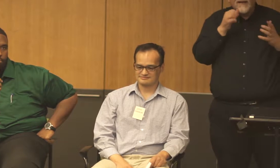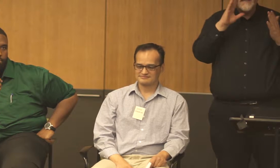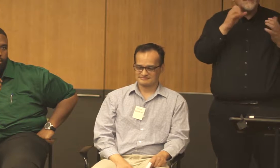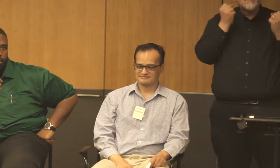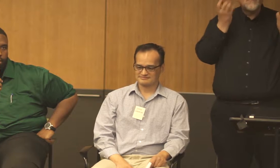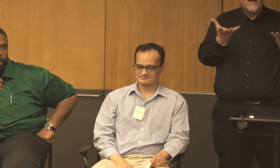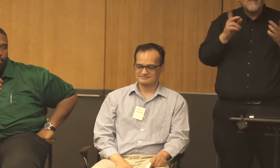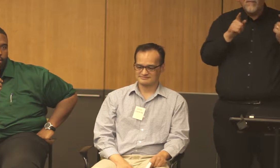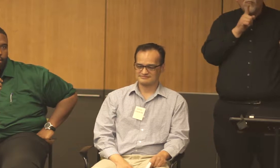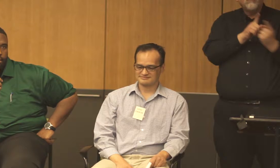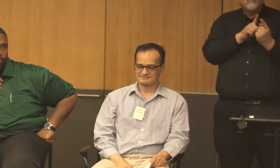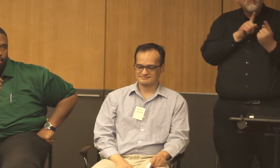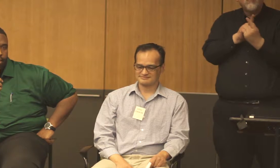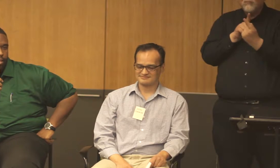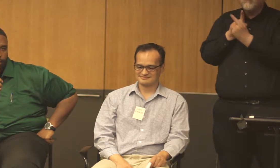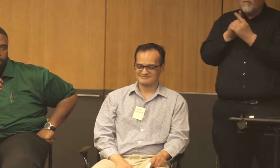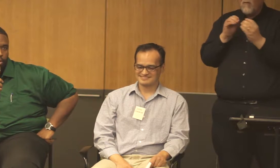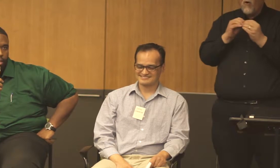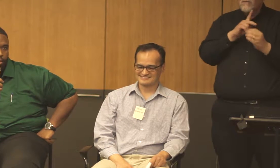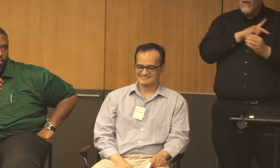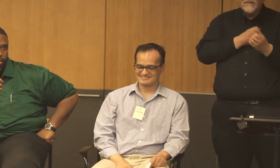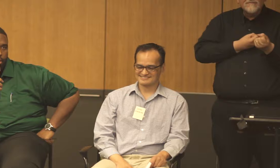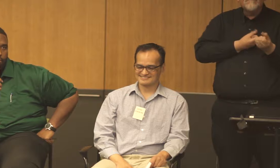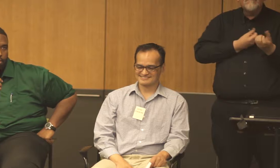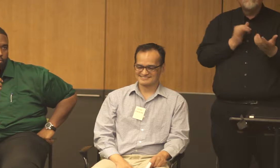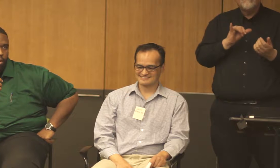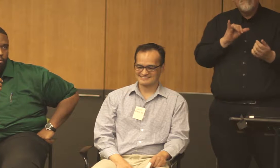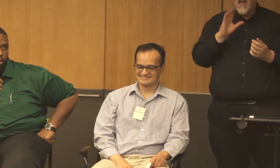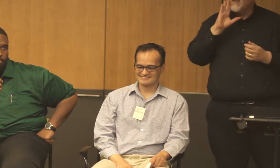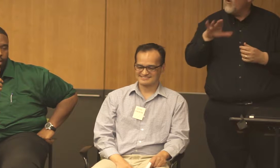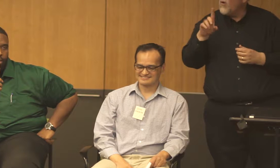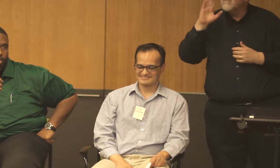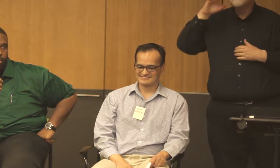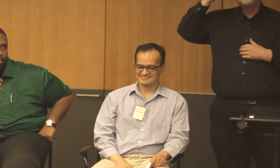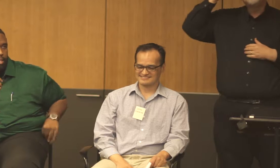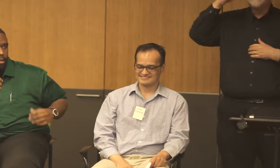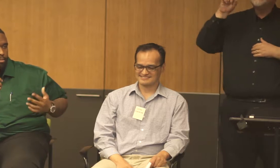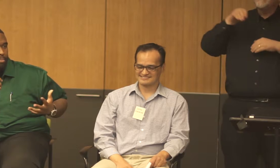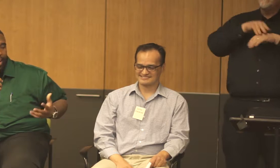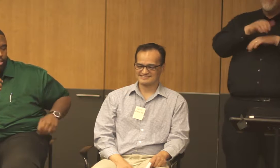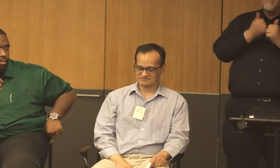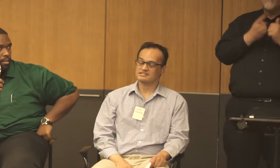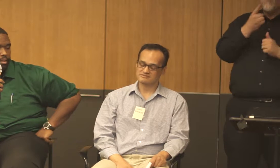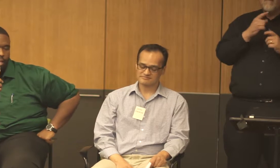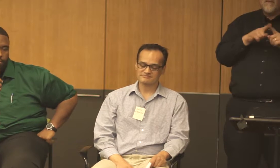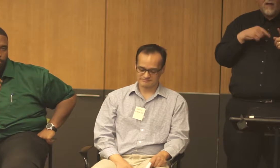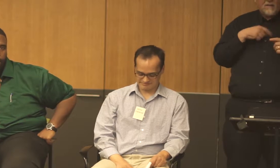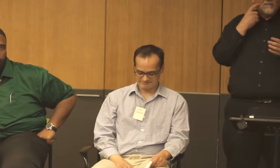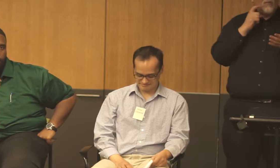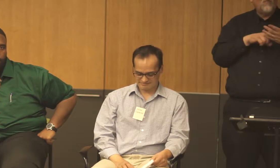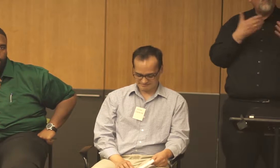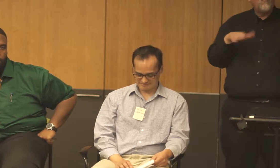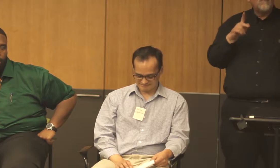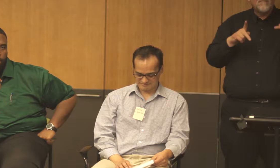would come to me in that with that, because I definitely know that disability affects everyone, but I didn't expect the kind of passion that it